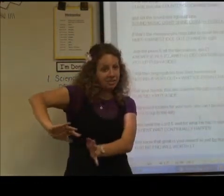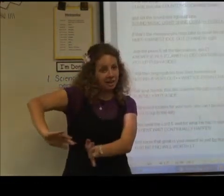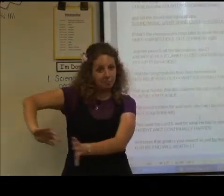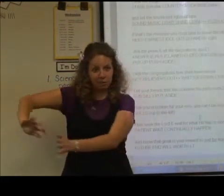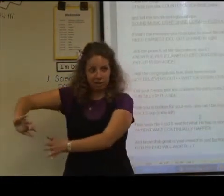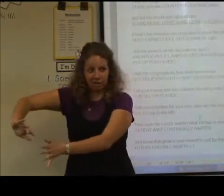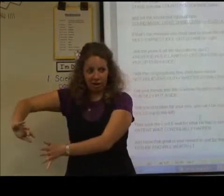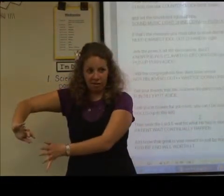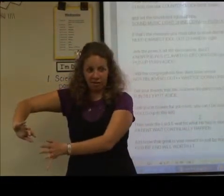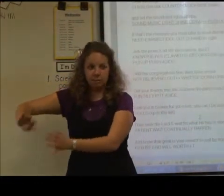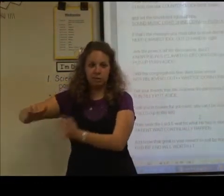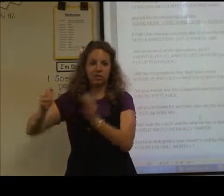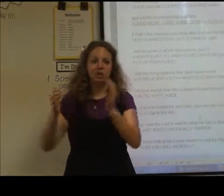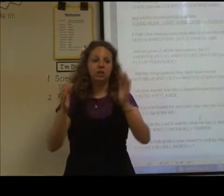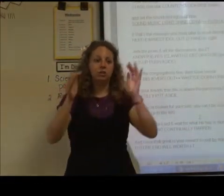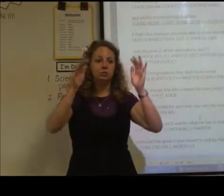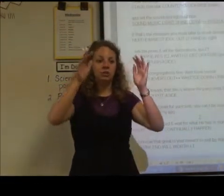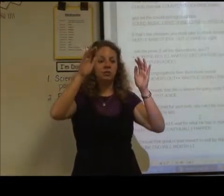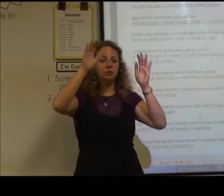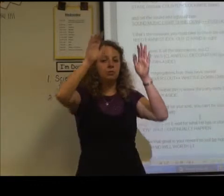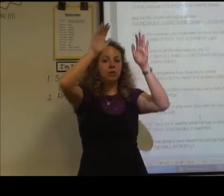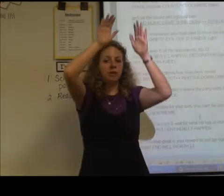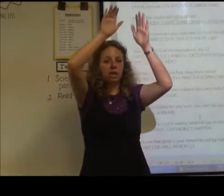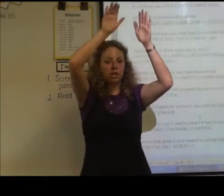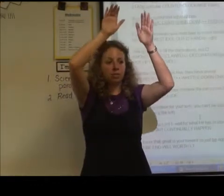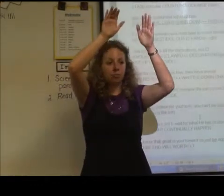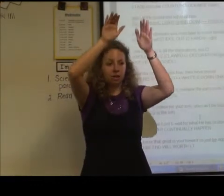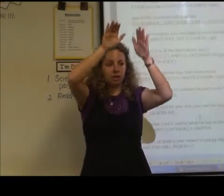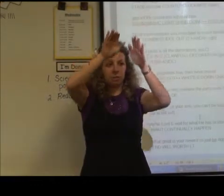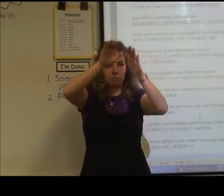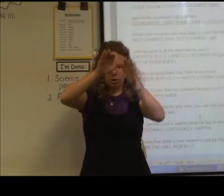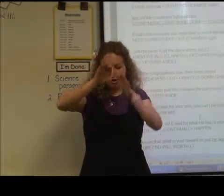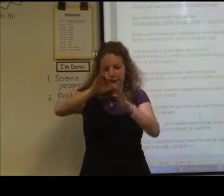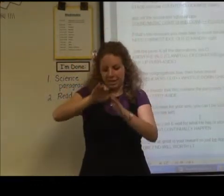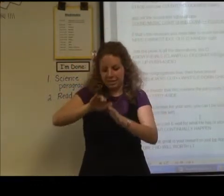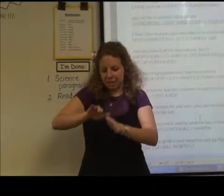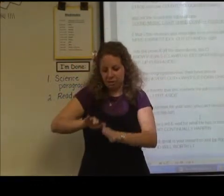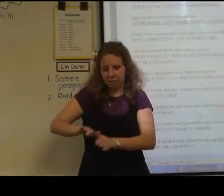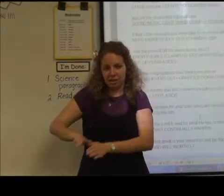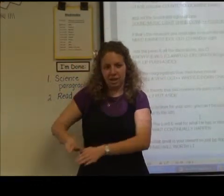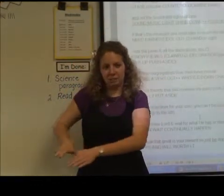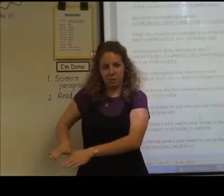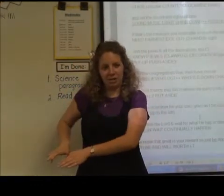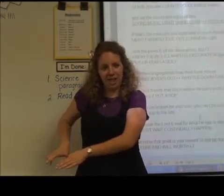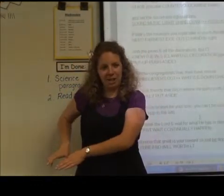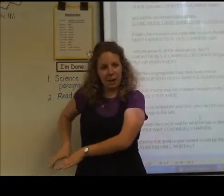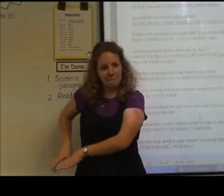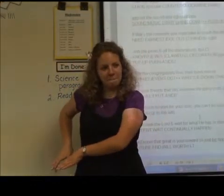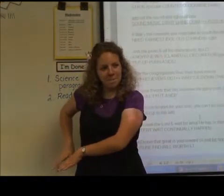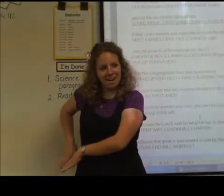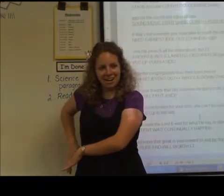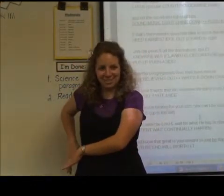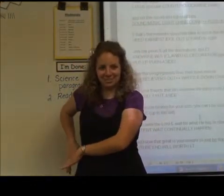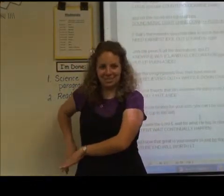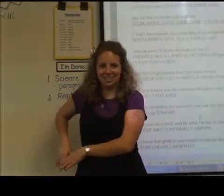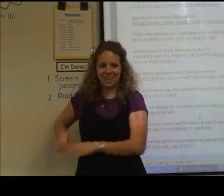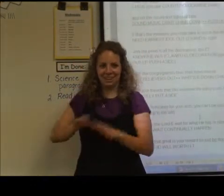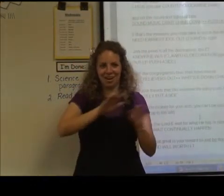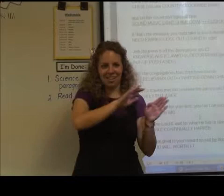then I'm pushing it off on this person. So whenever you do it, you want to do it more like down and more like behind you to the side, not